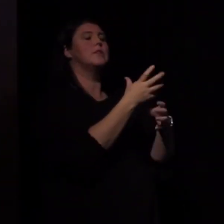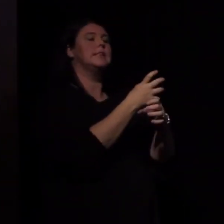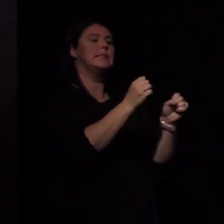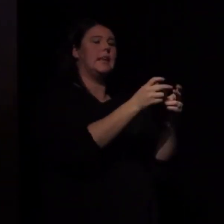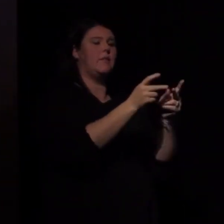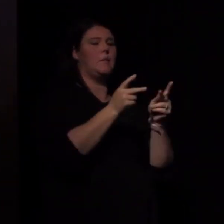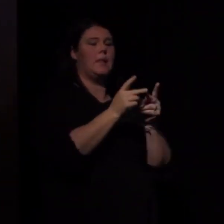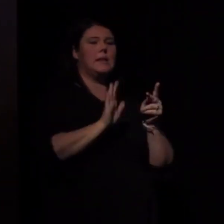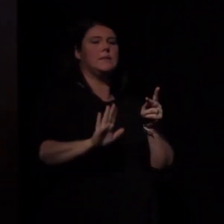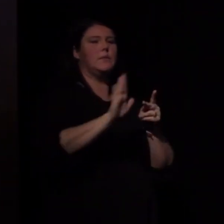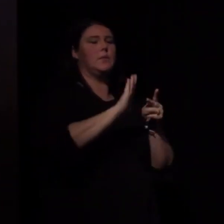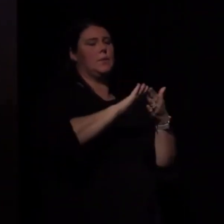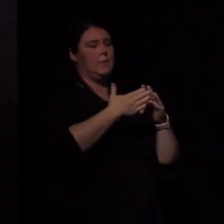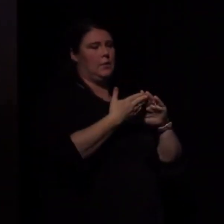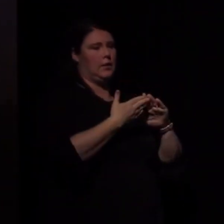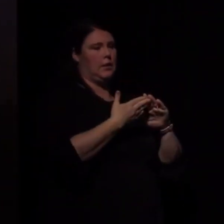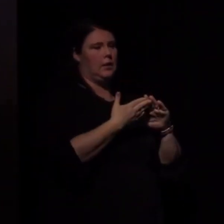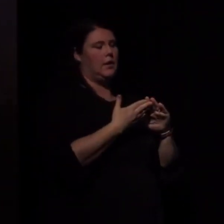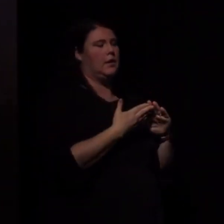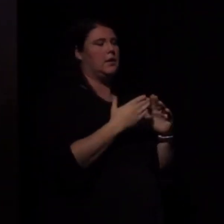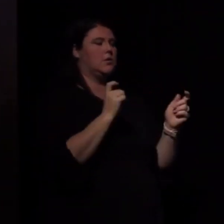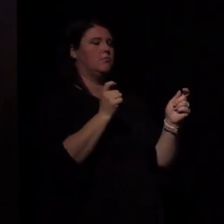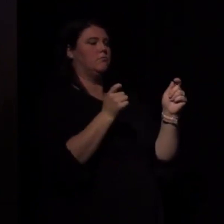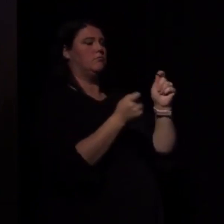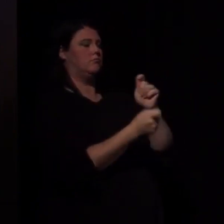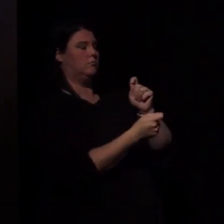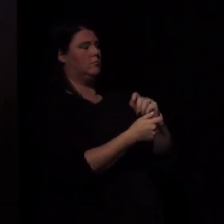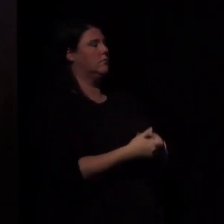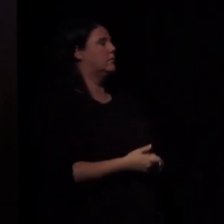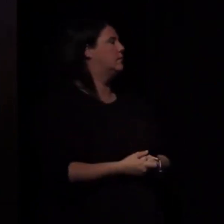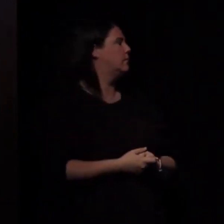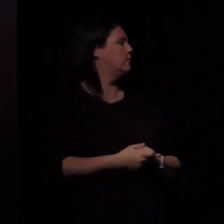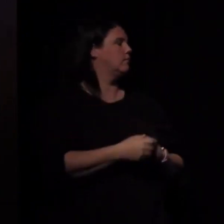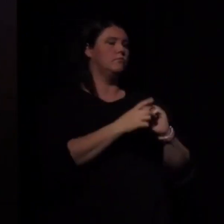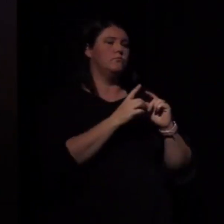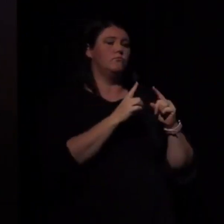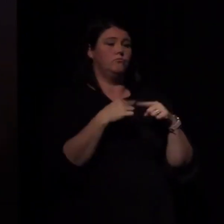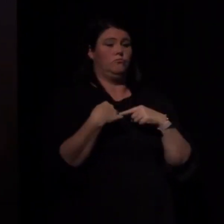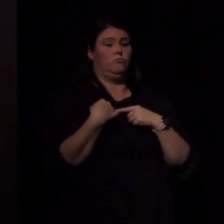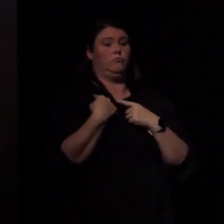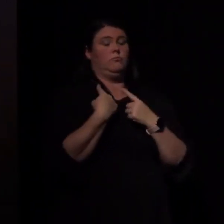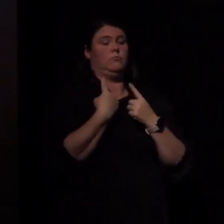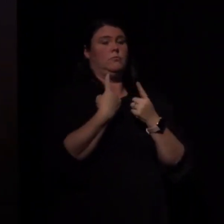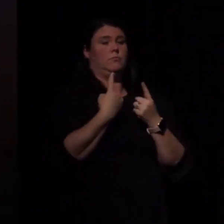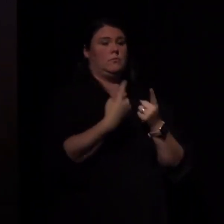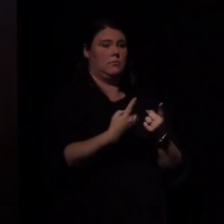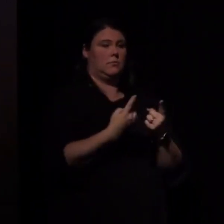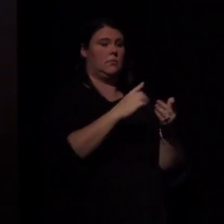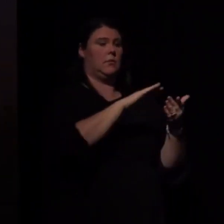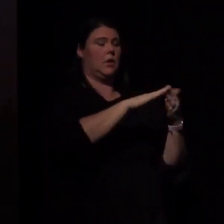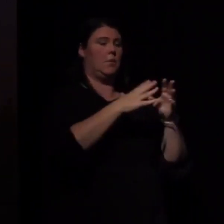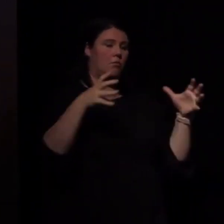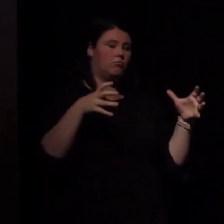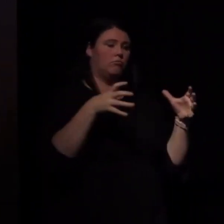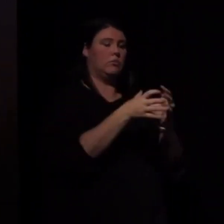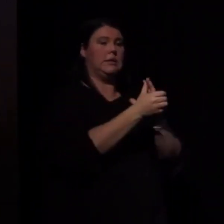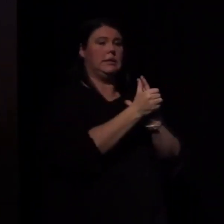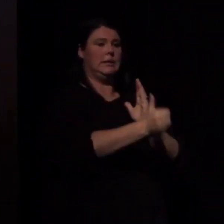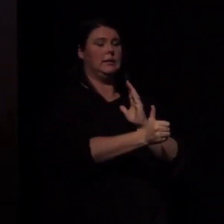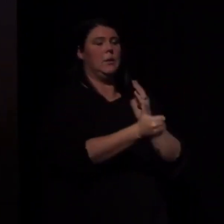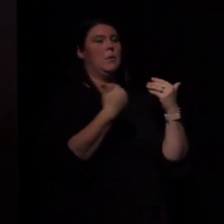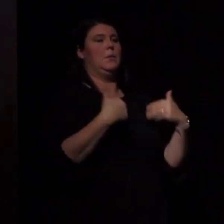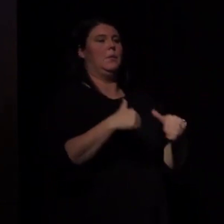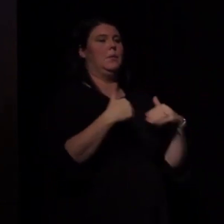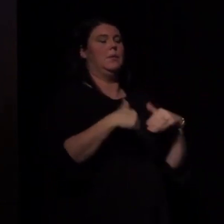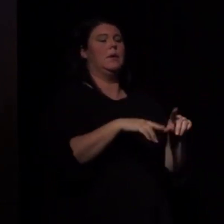for the community transformation and engagement. Over the years, Kale's efforts for community gathering skills have resulted in